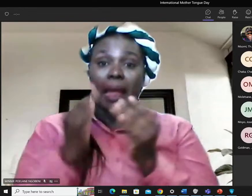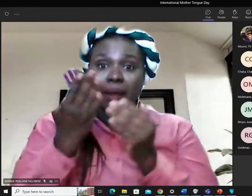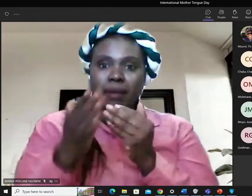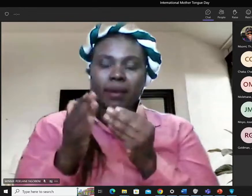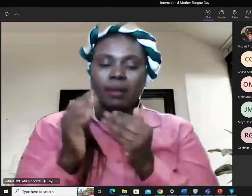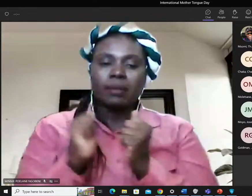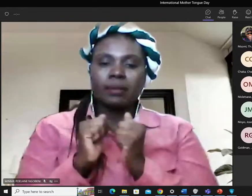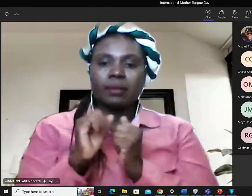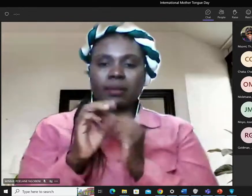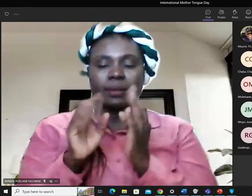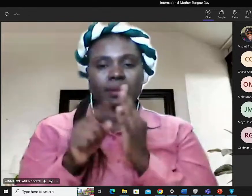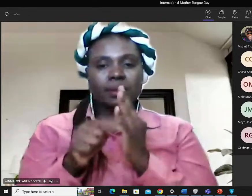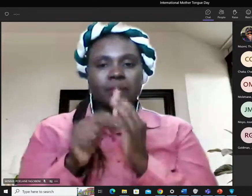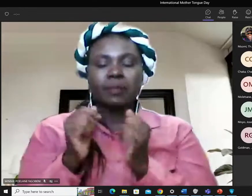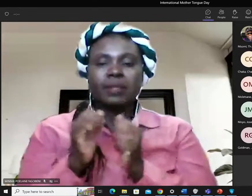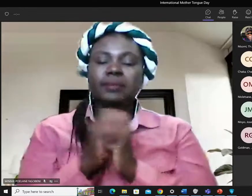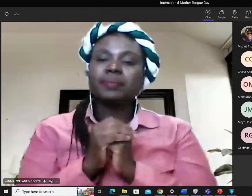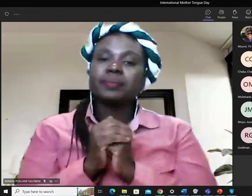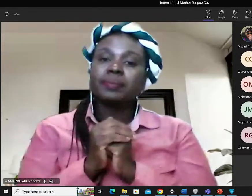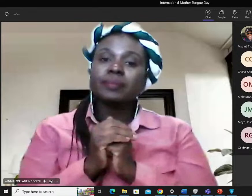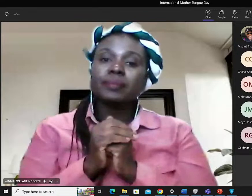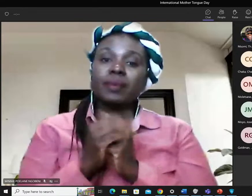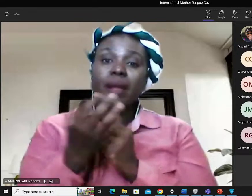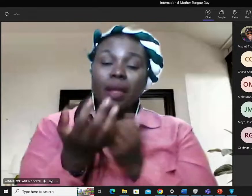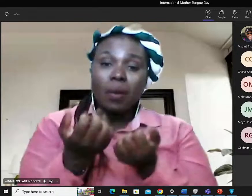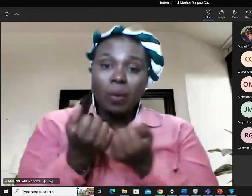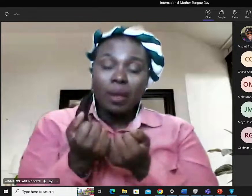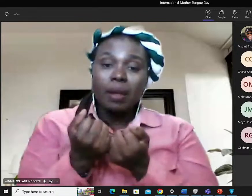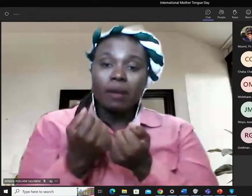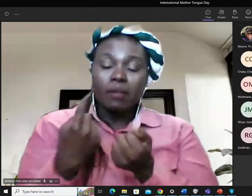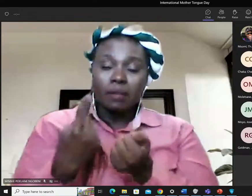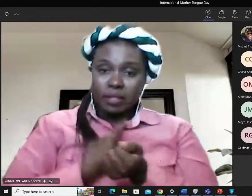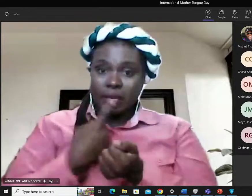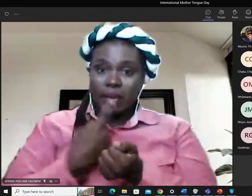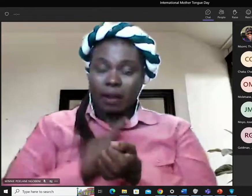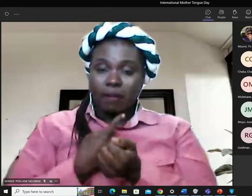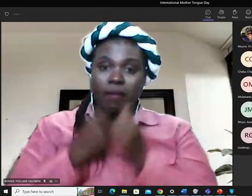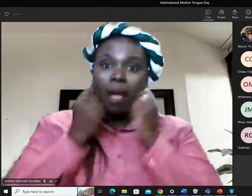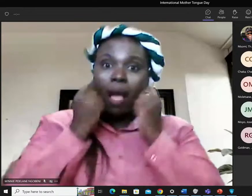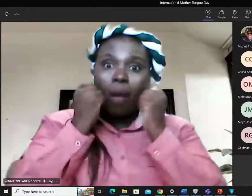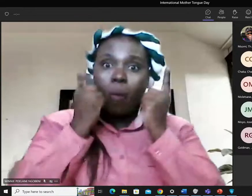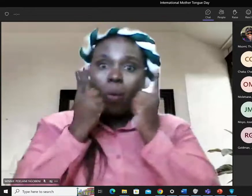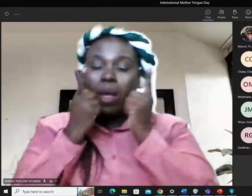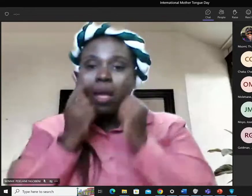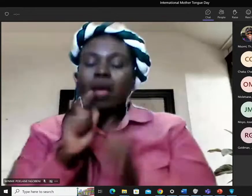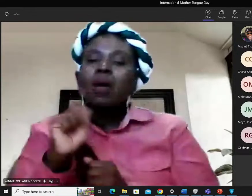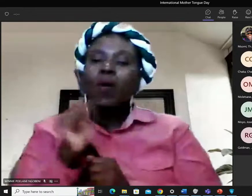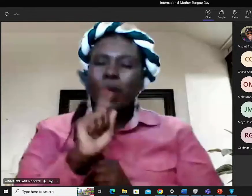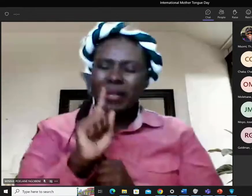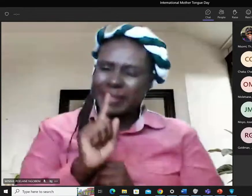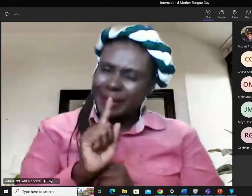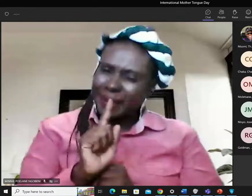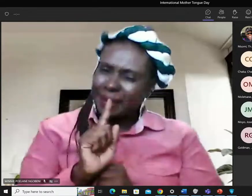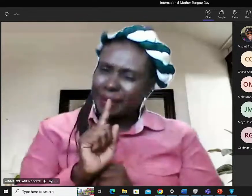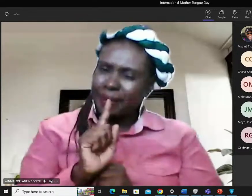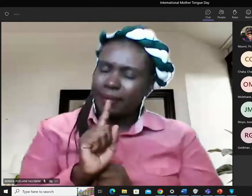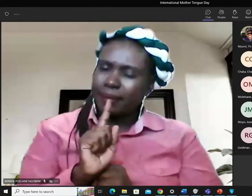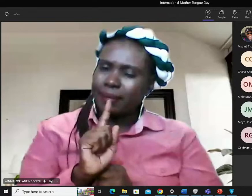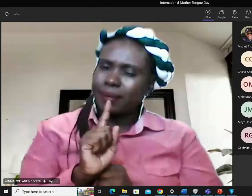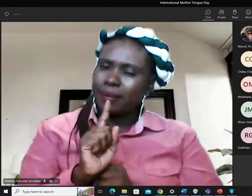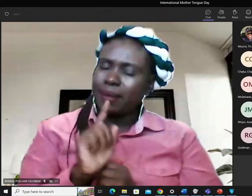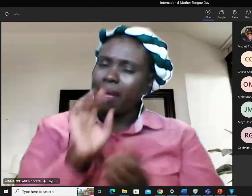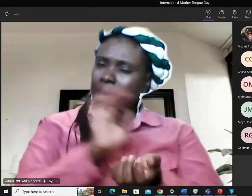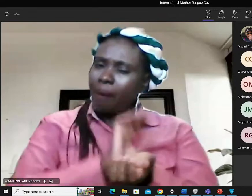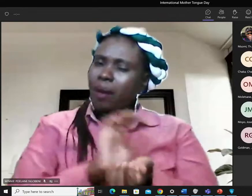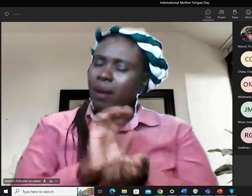3 minutes. We've got to actually make ourselves aware. What is it that we are missing in terms of the curriculum?